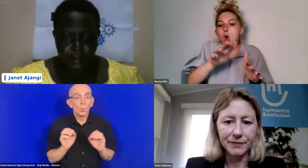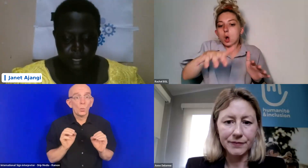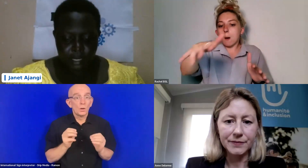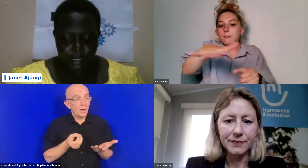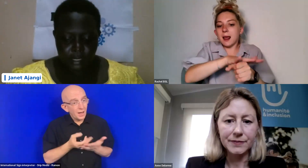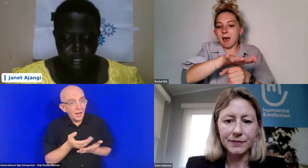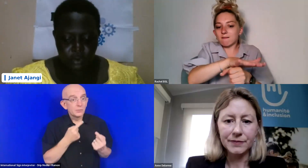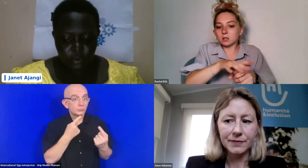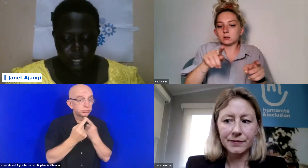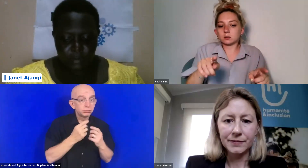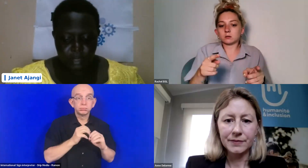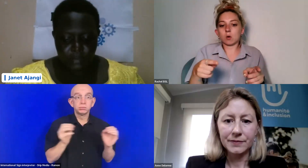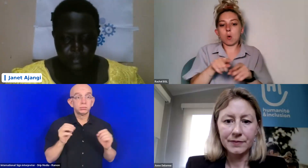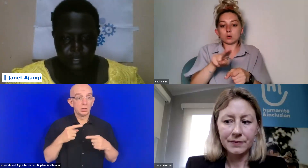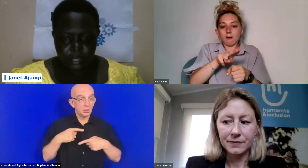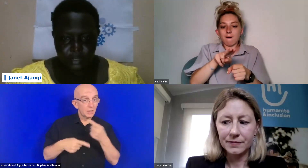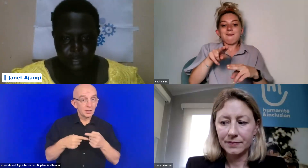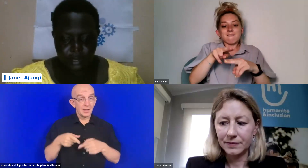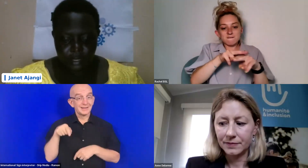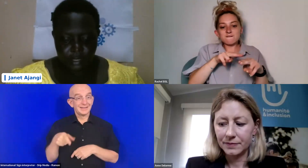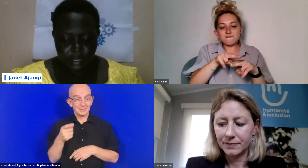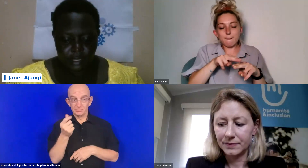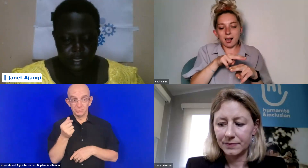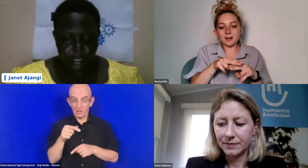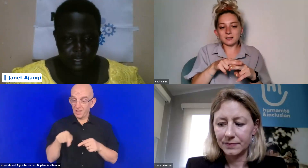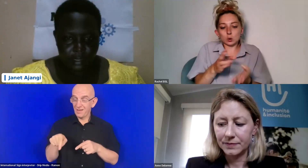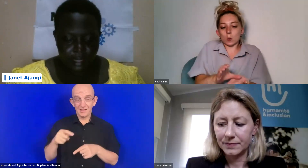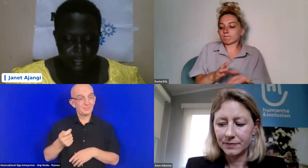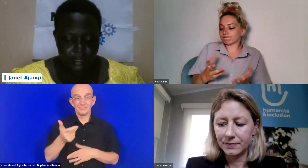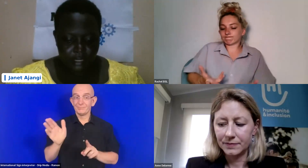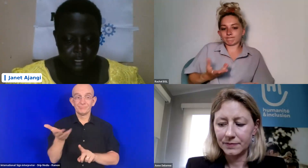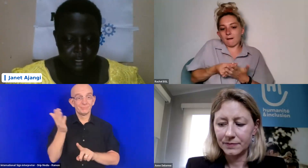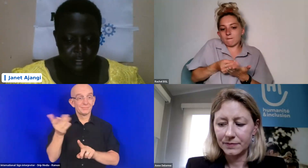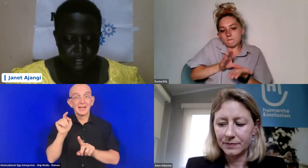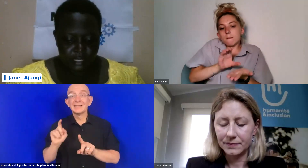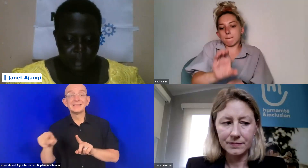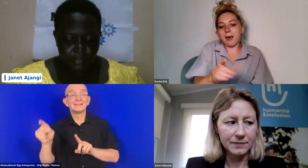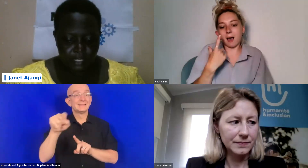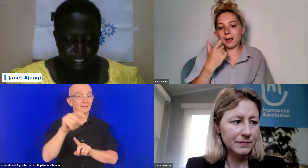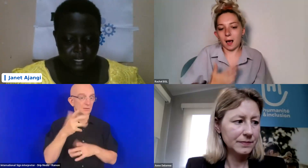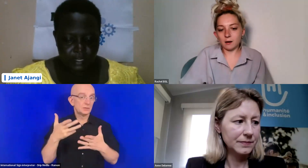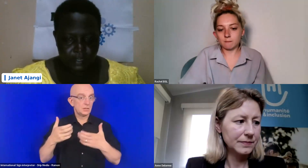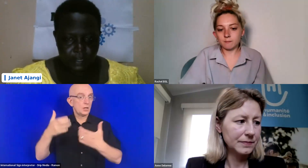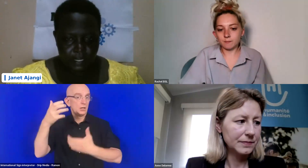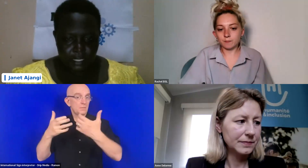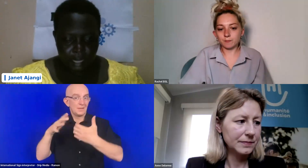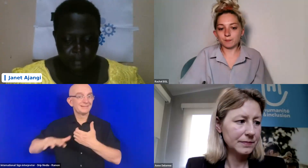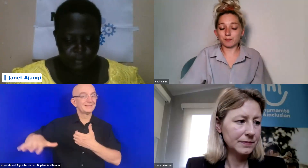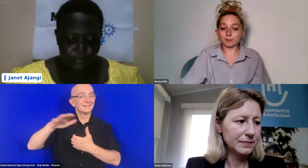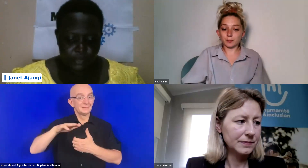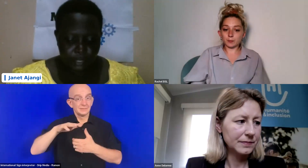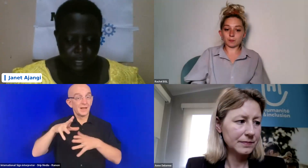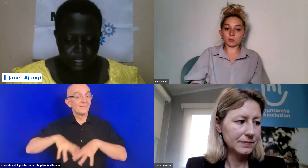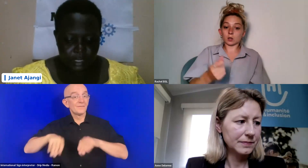in families who can pay for the surgery. Last, in some facilities,